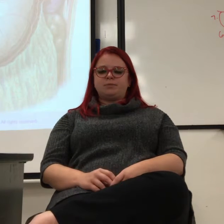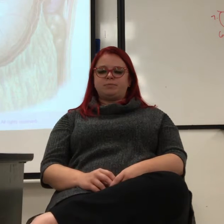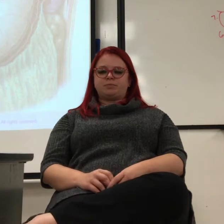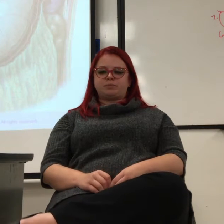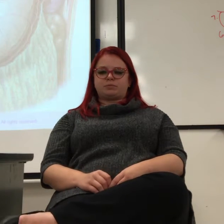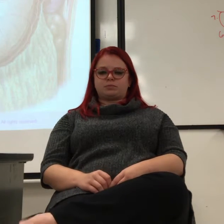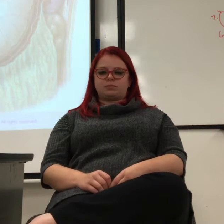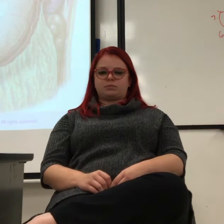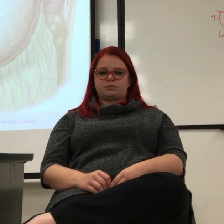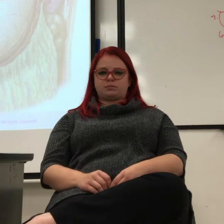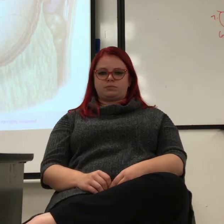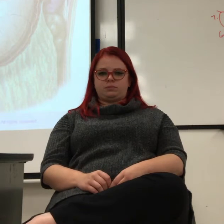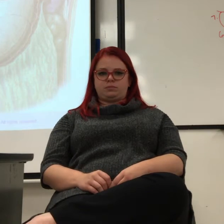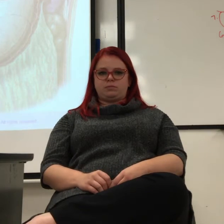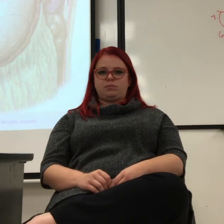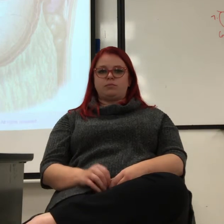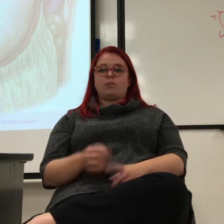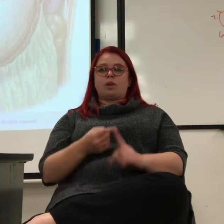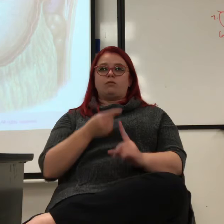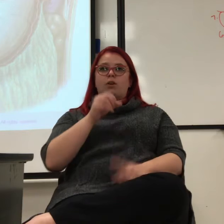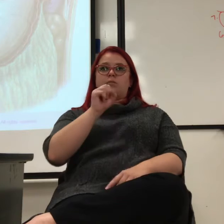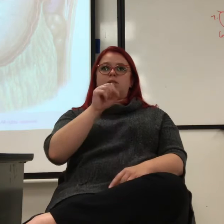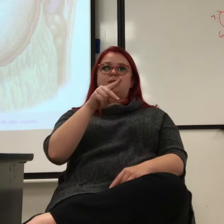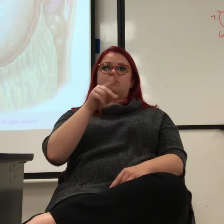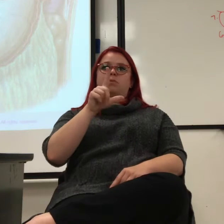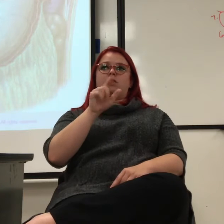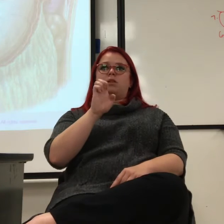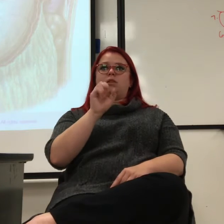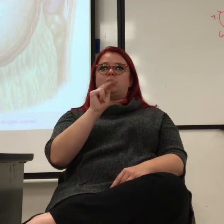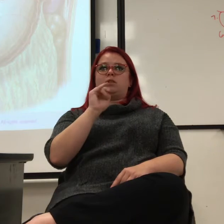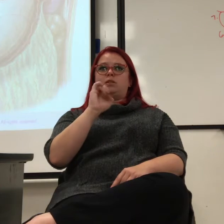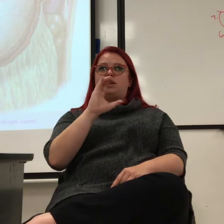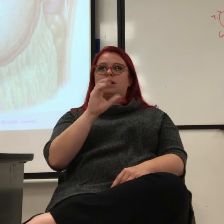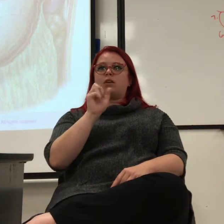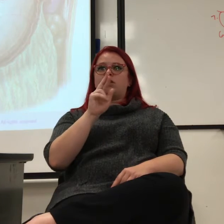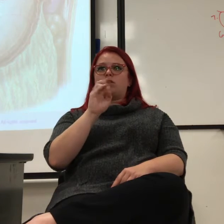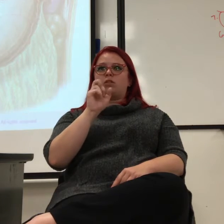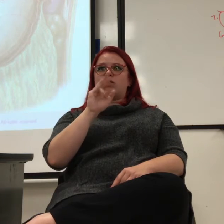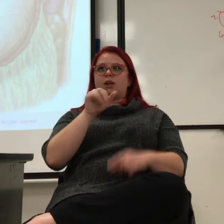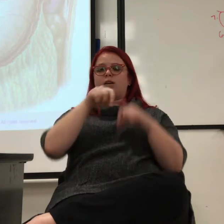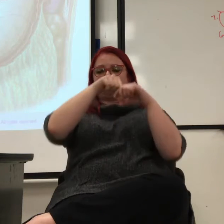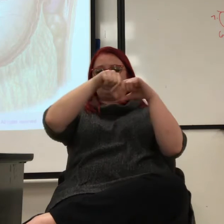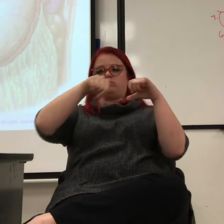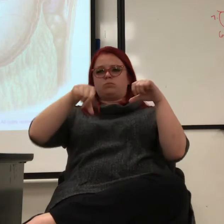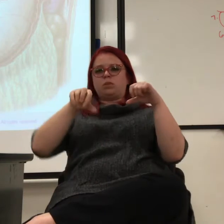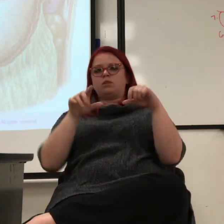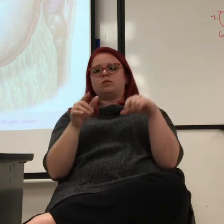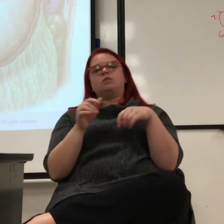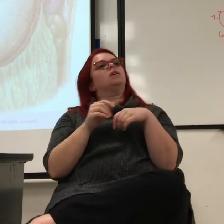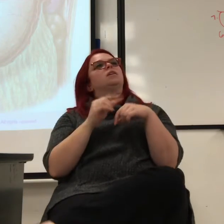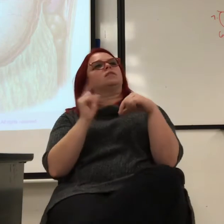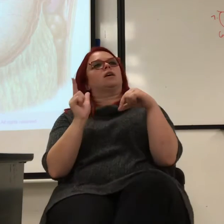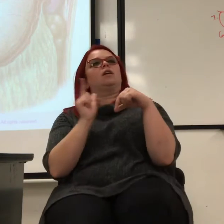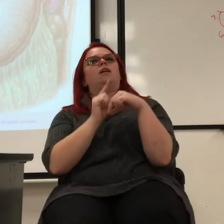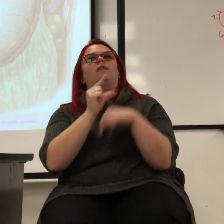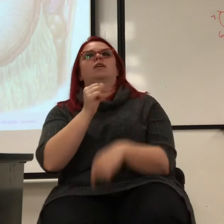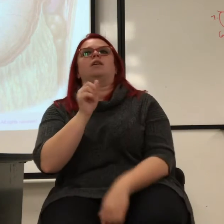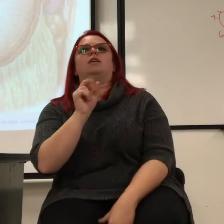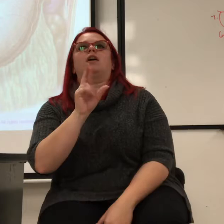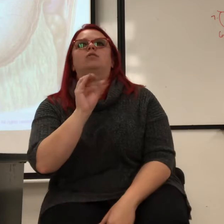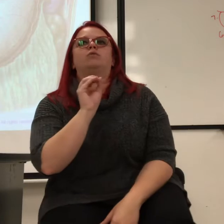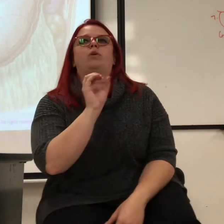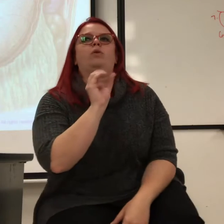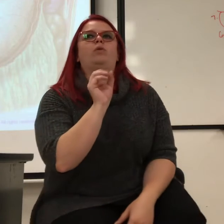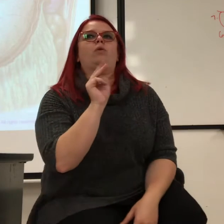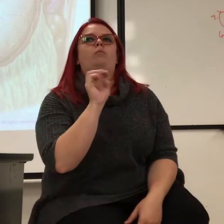artery. Branching off splenic artery is the left gastro-omental artery, which will anastomose with the one